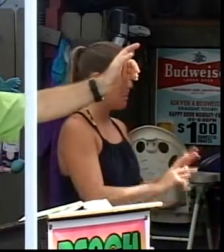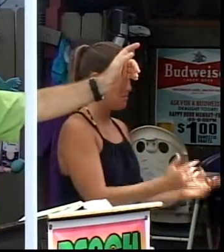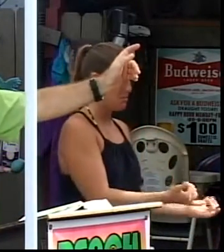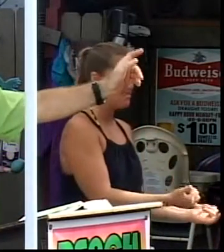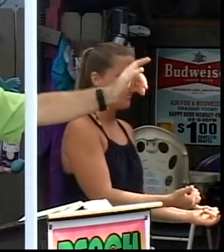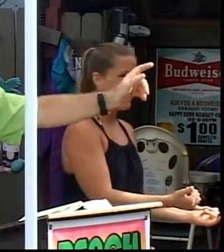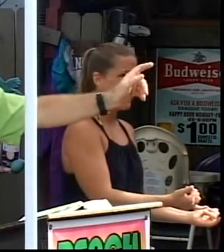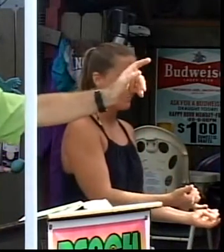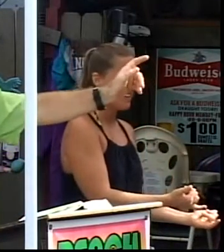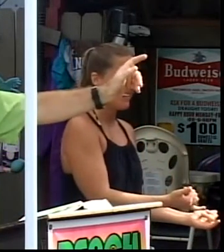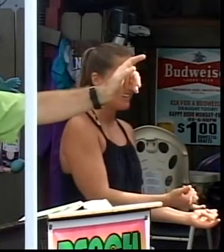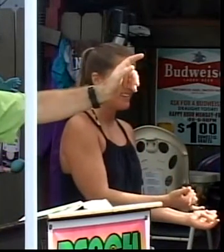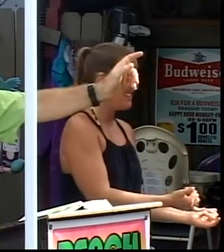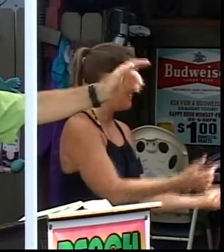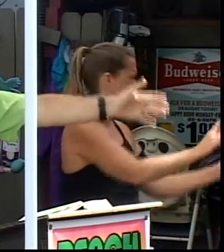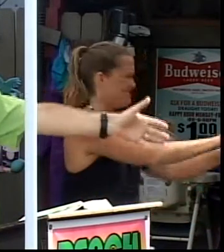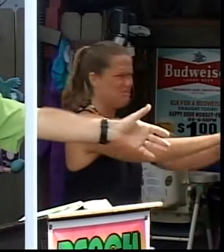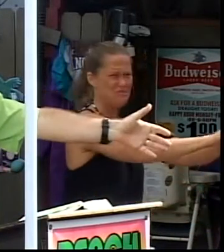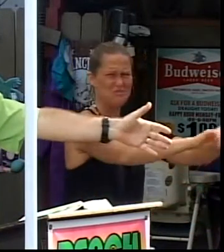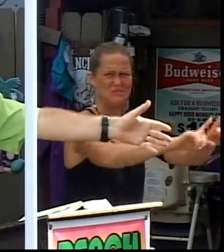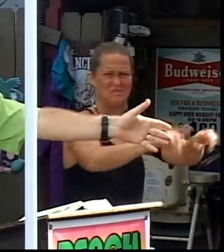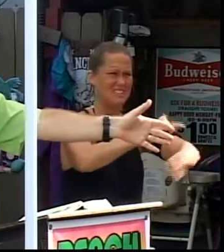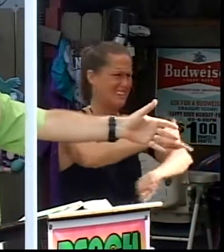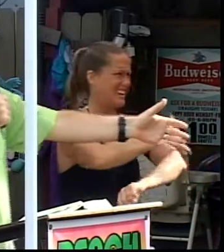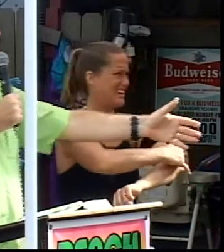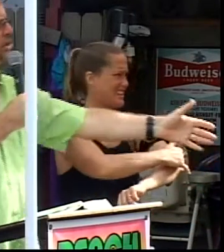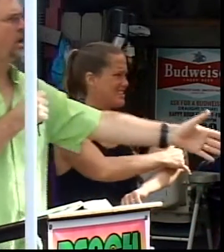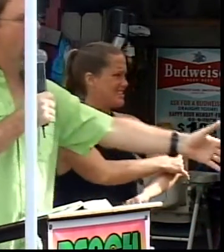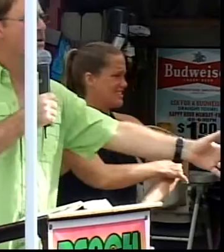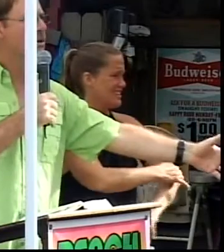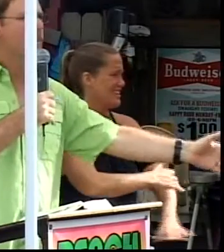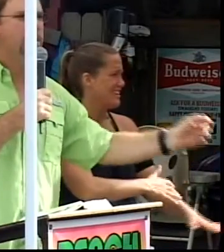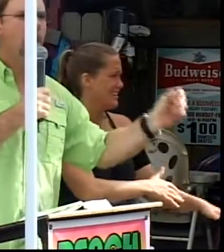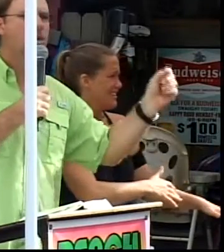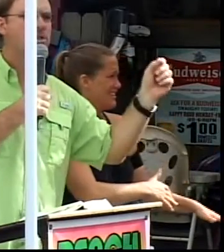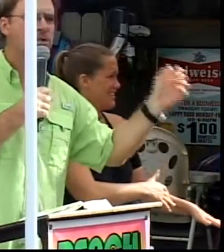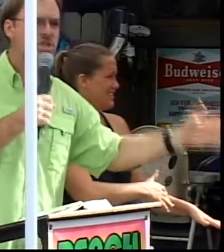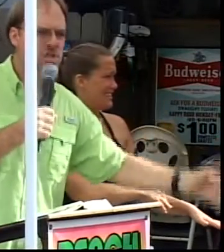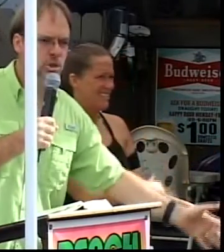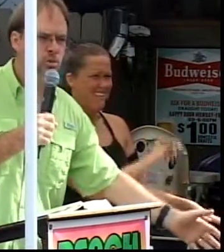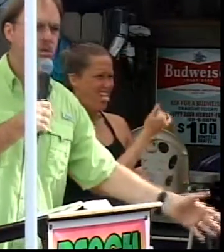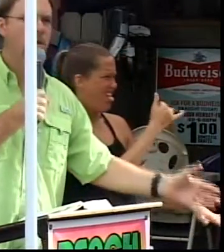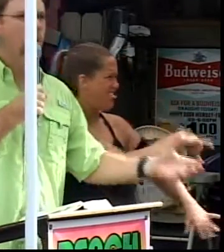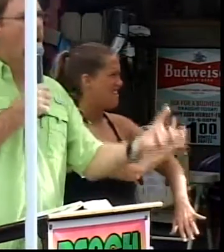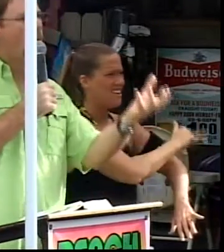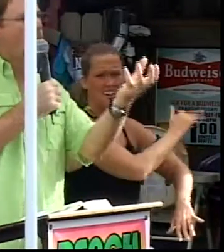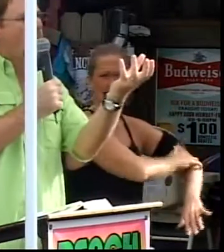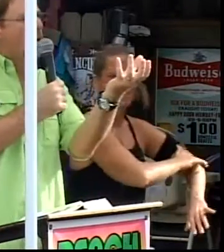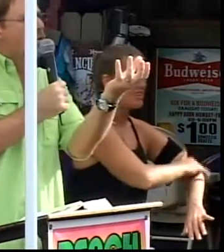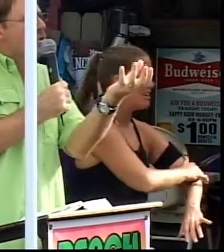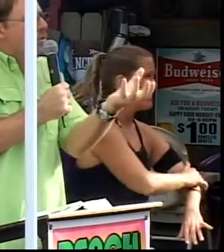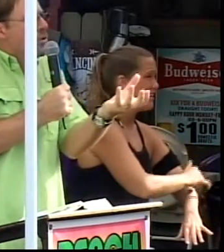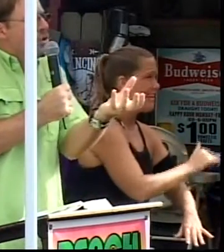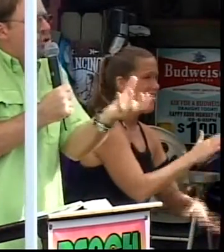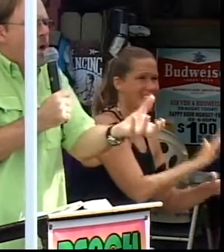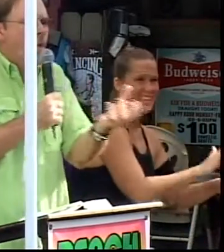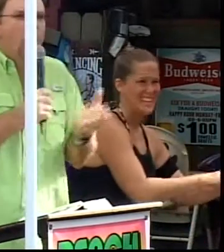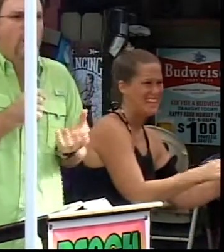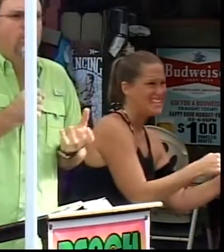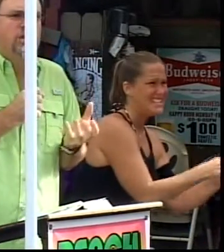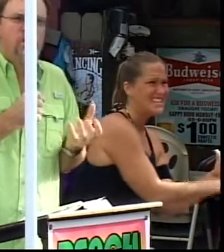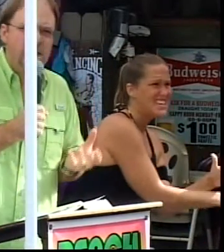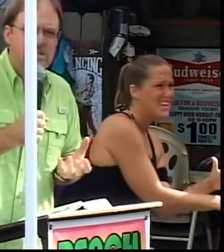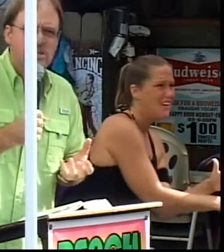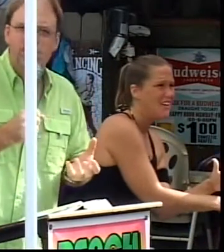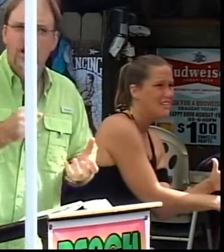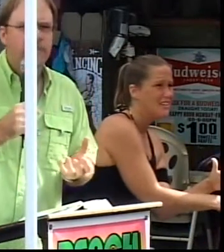People in other lands, their children being slaughtered because their children are so